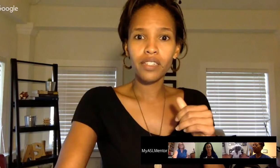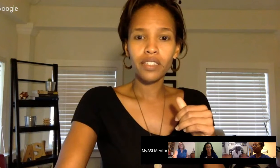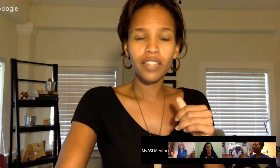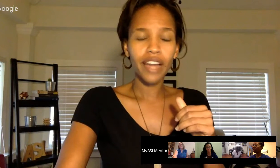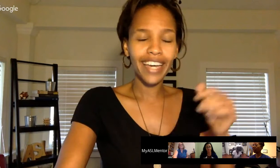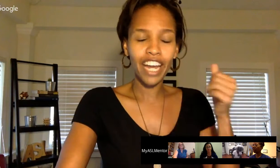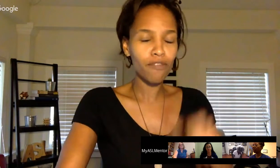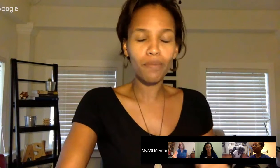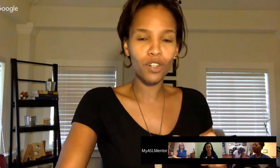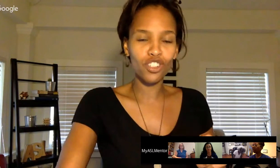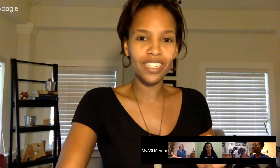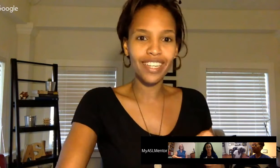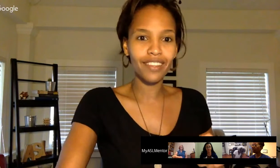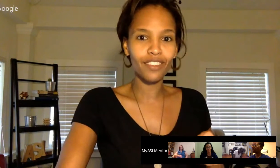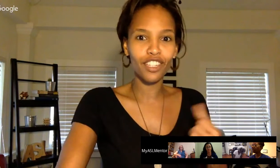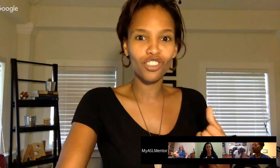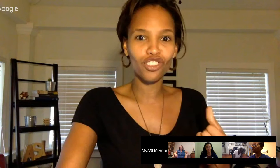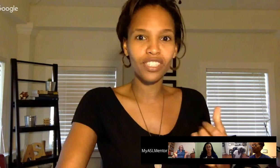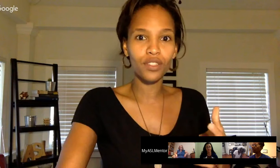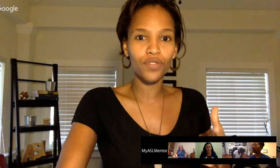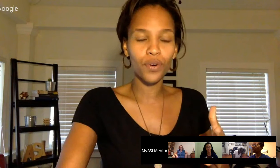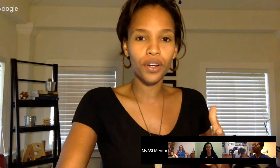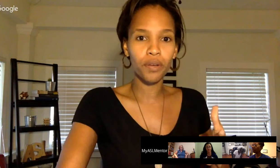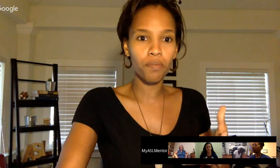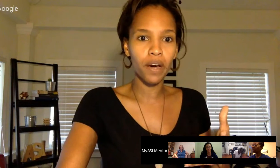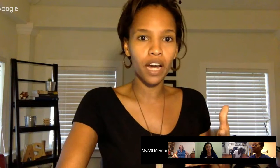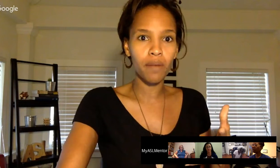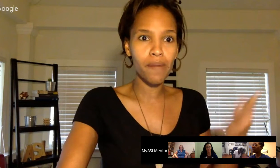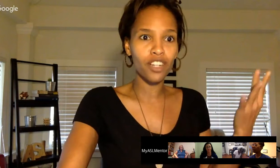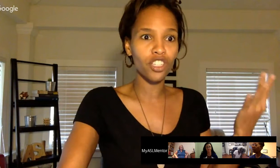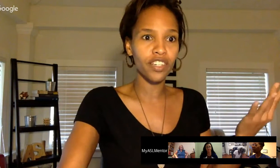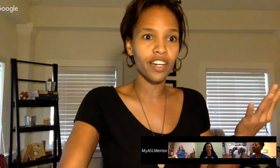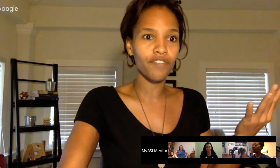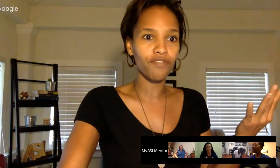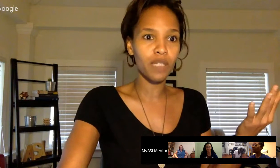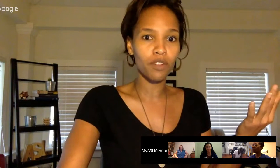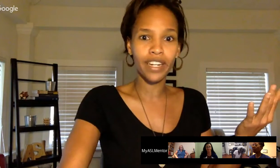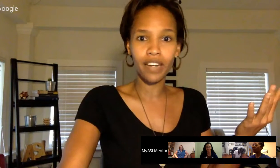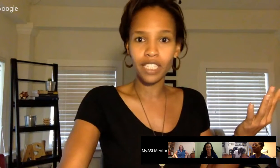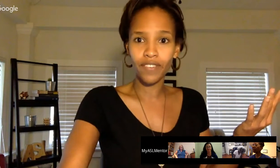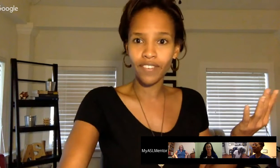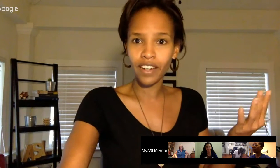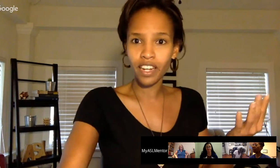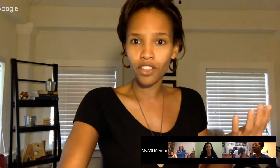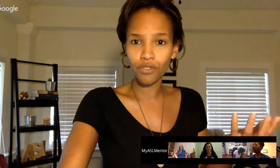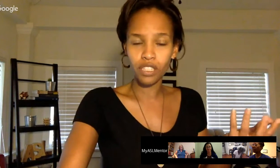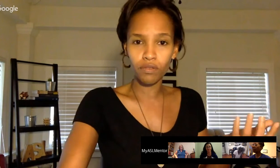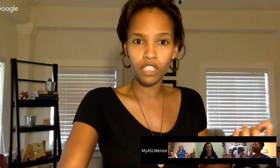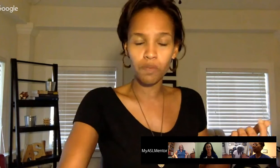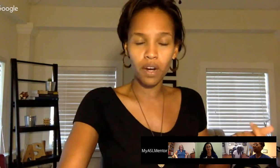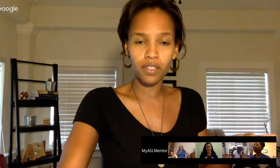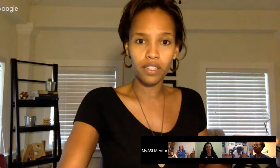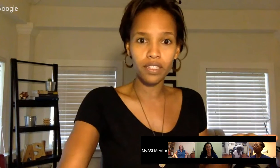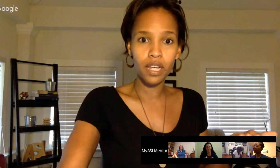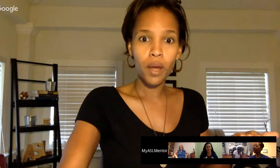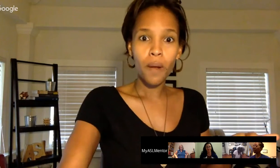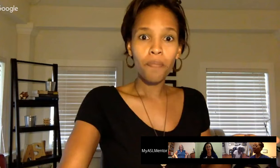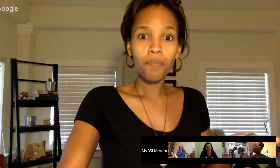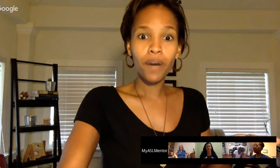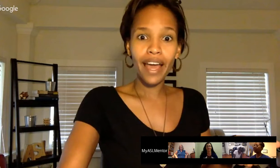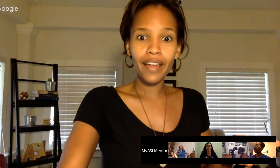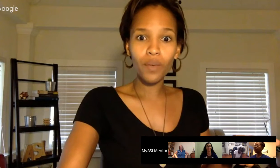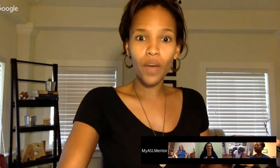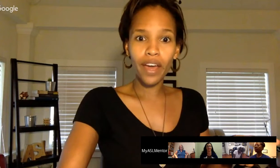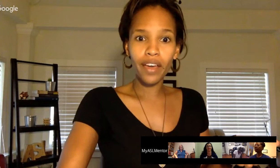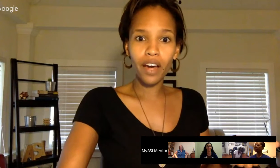and I can't remember what she said that she signs for it, but I'm actually looking on Facebook right now to see if I've gotten any other responses.